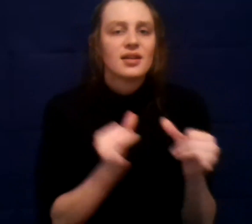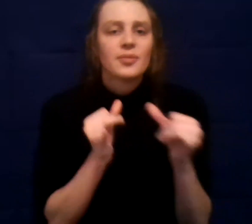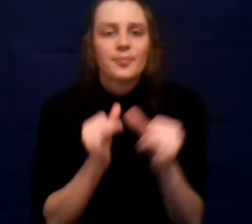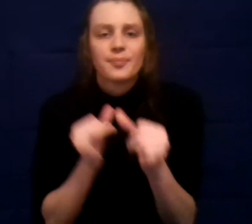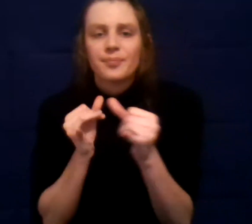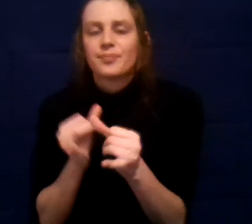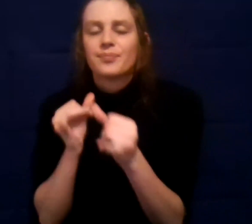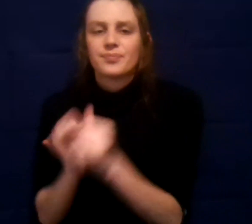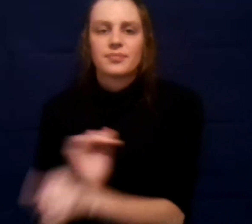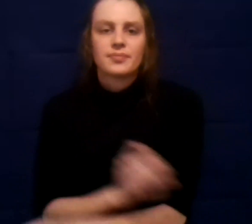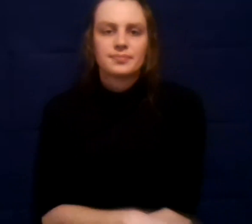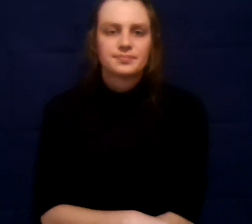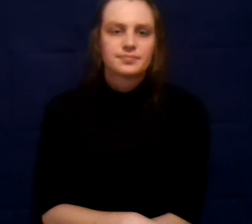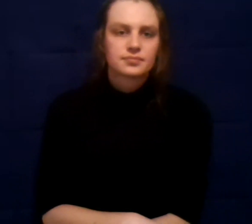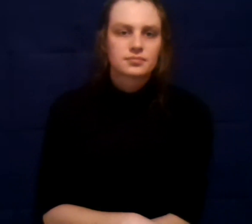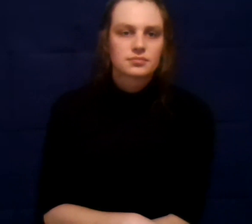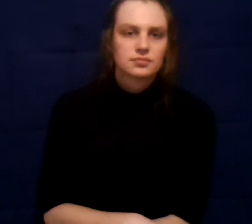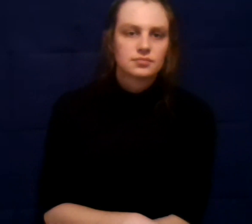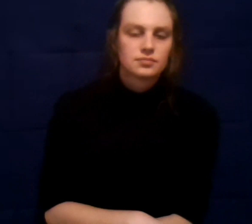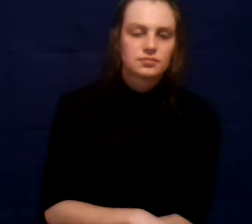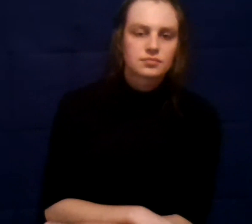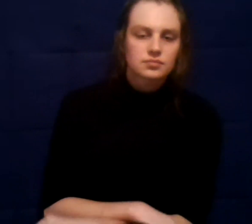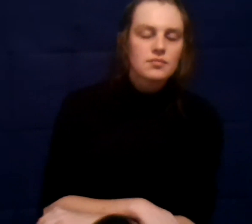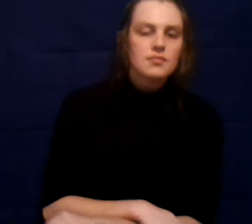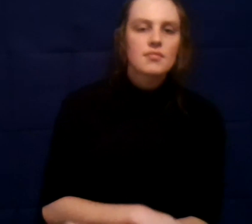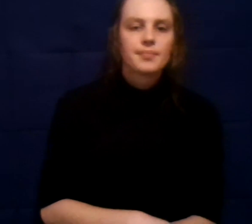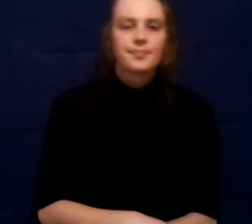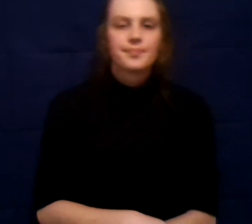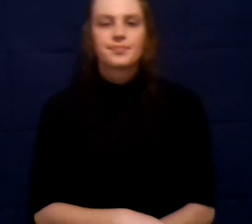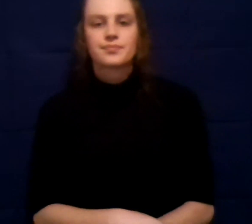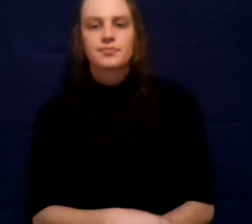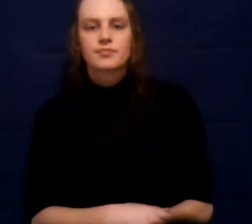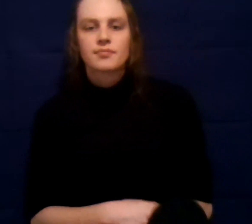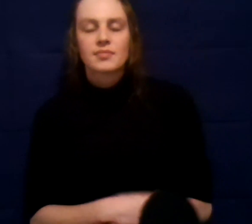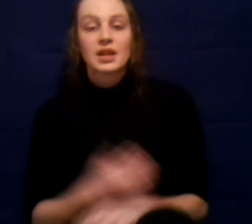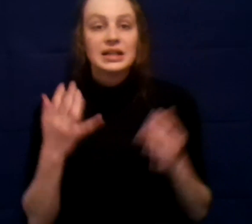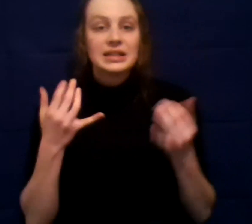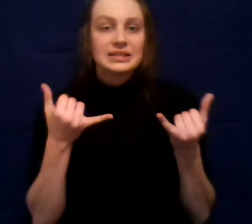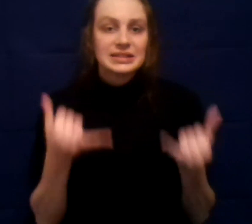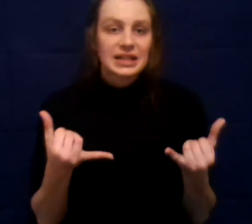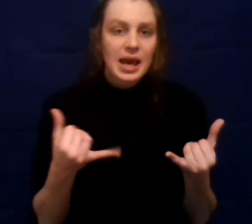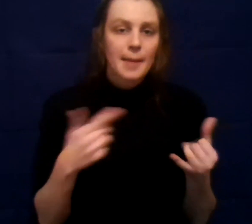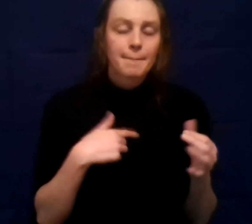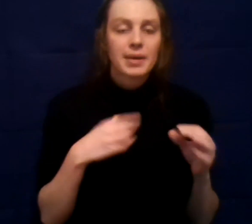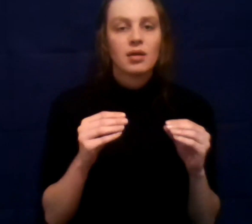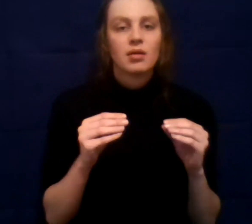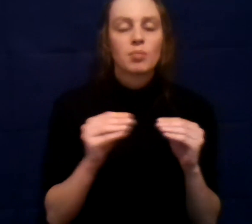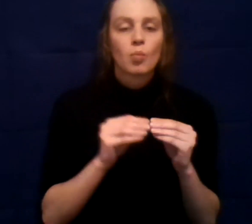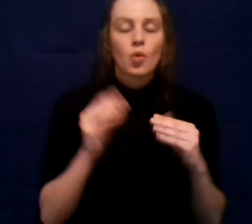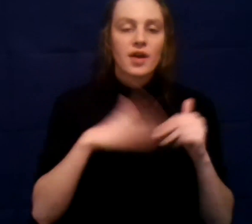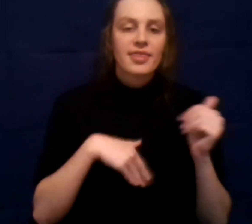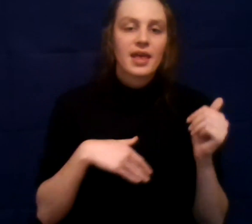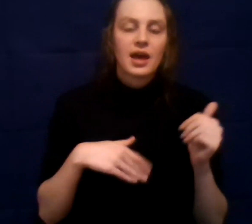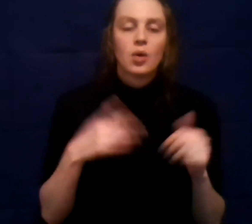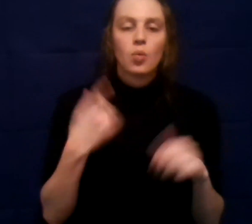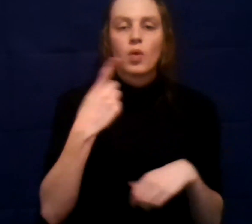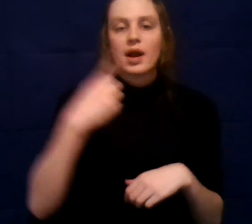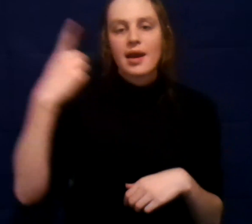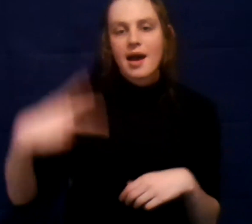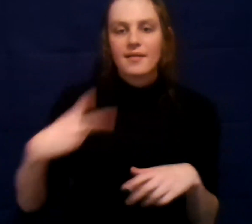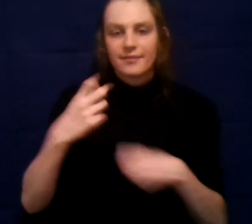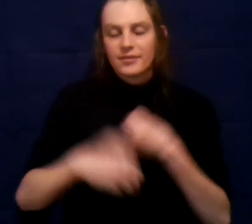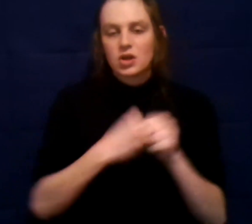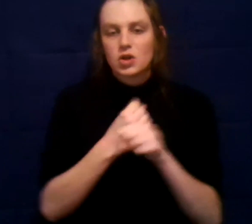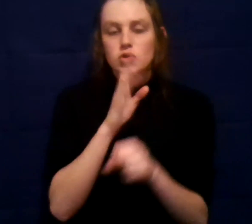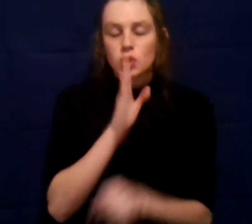And so now like, you know, today again, like over a year and a half sober, I tell my